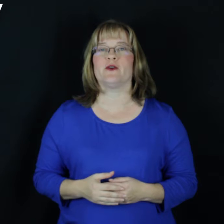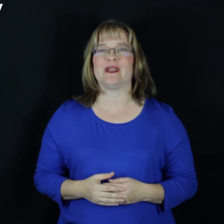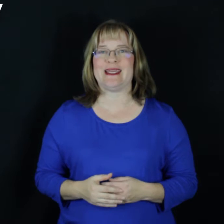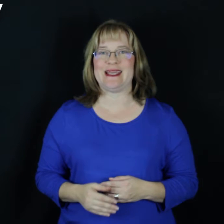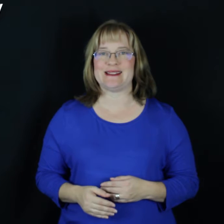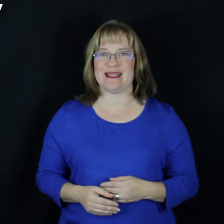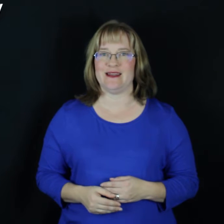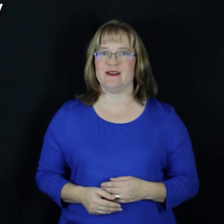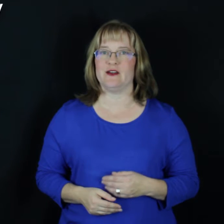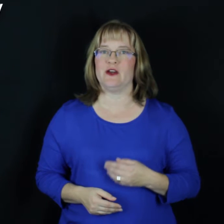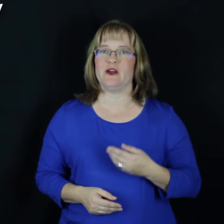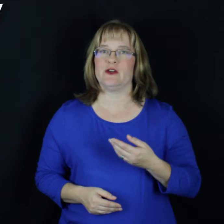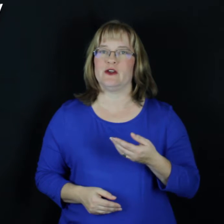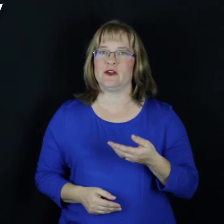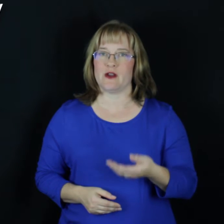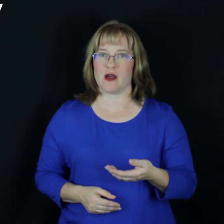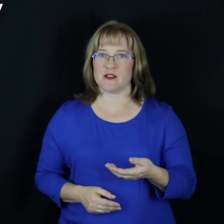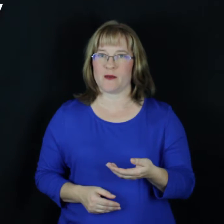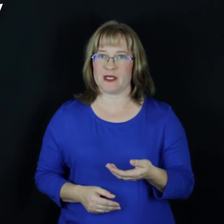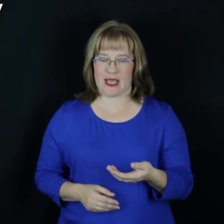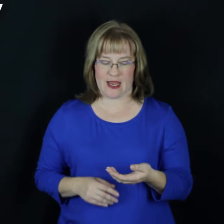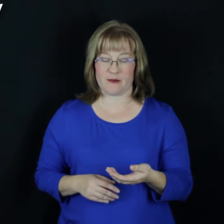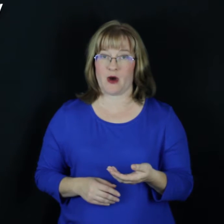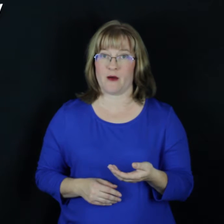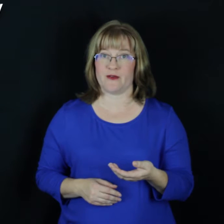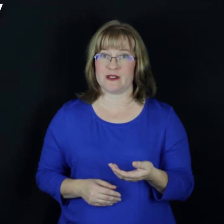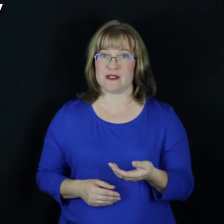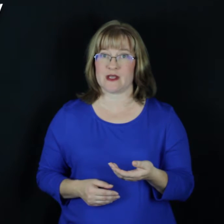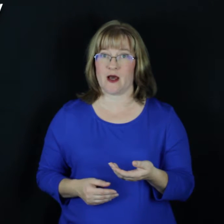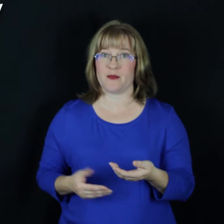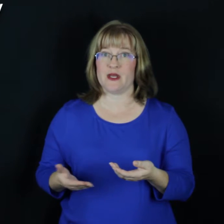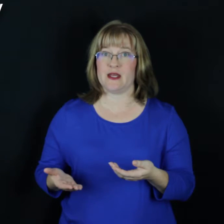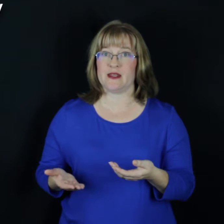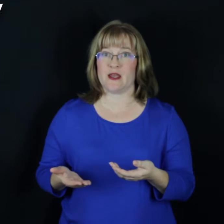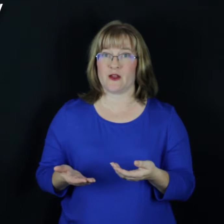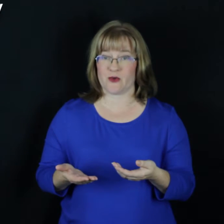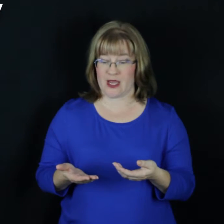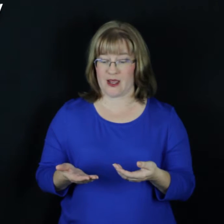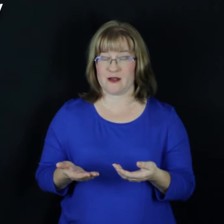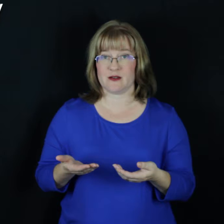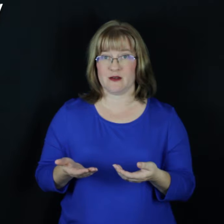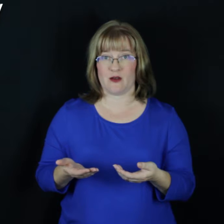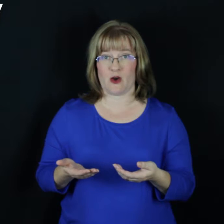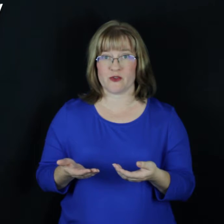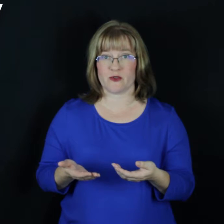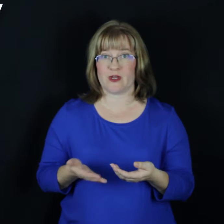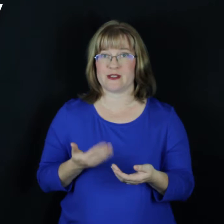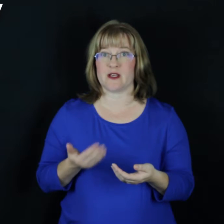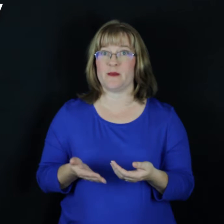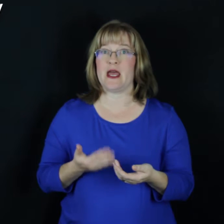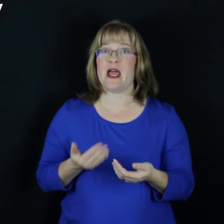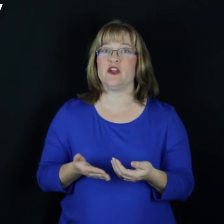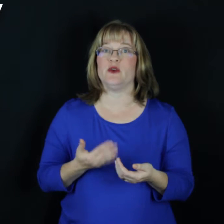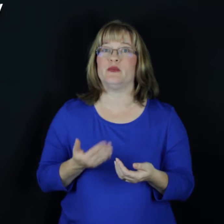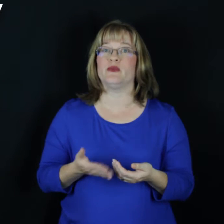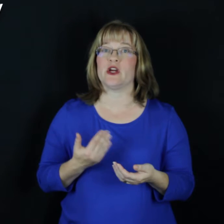For easy, non-dominant hand, palm faces up, the other hand also faces up, and you brush